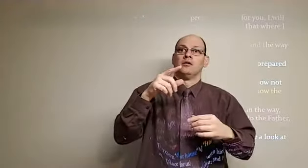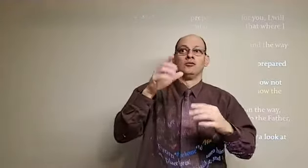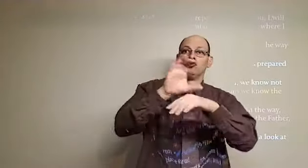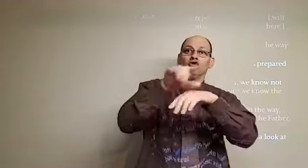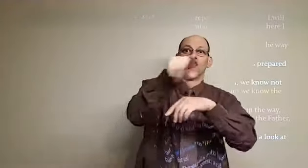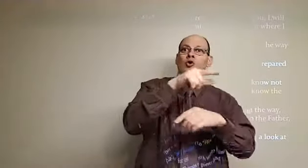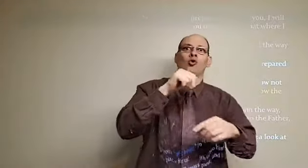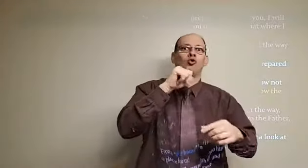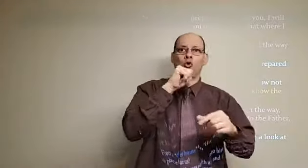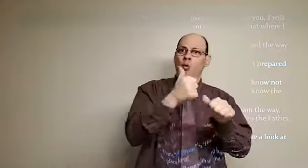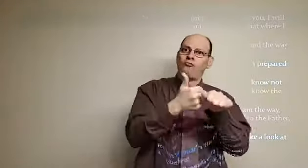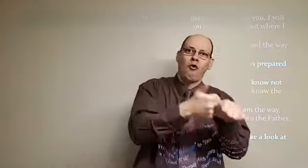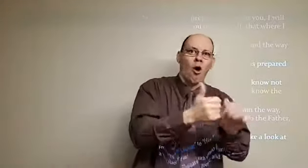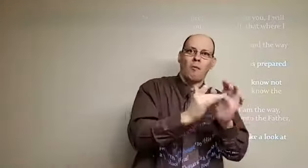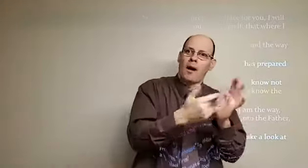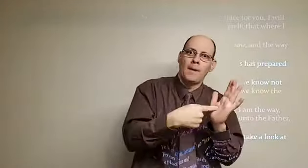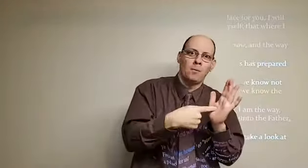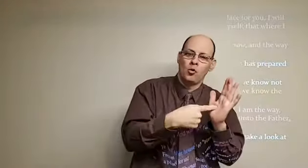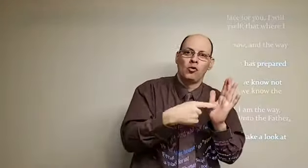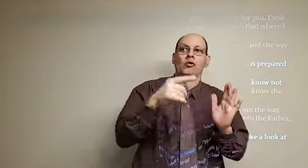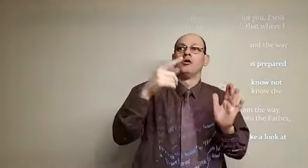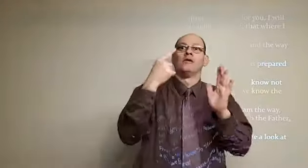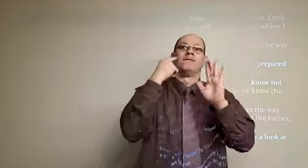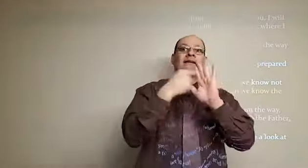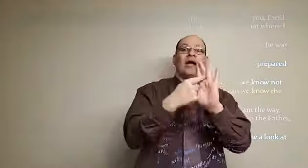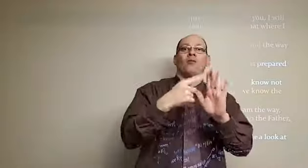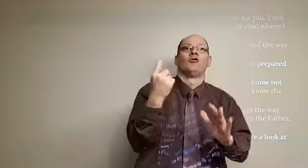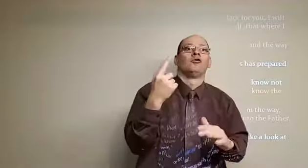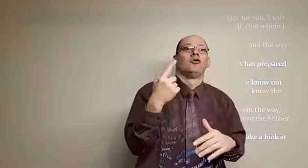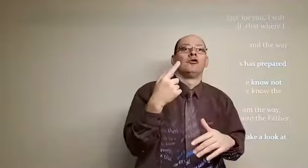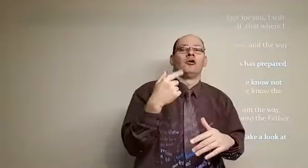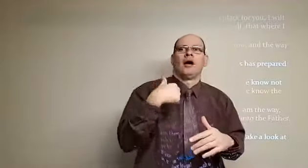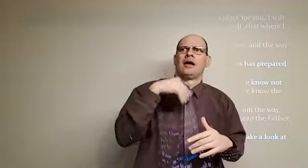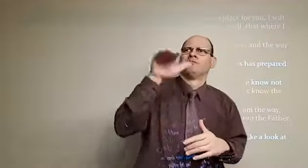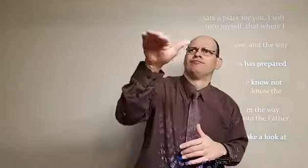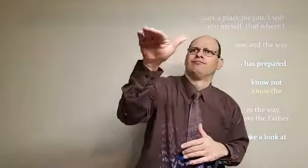same message but there are churches that do not follow the exact word of God